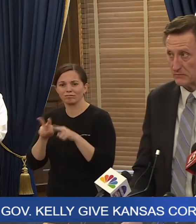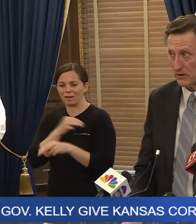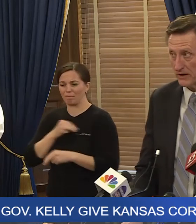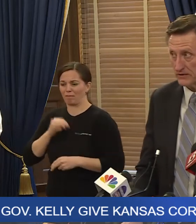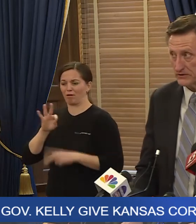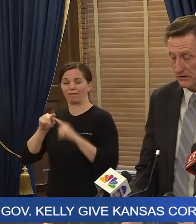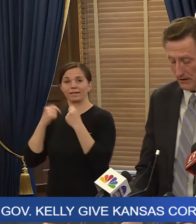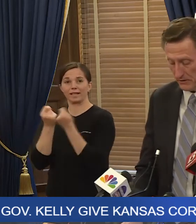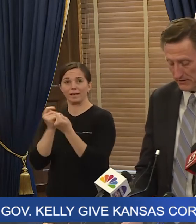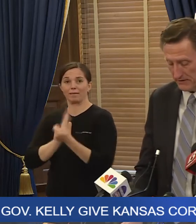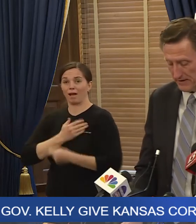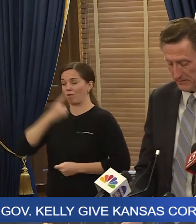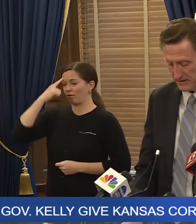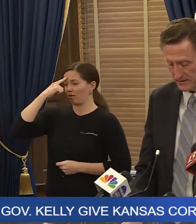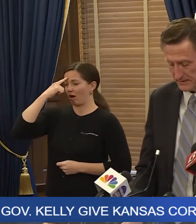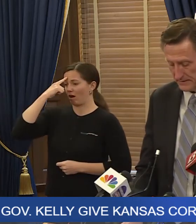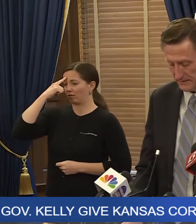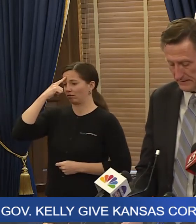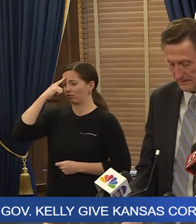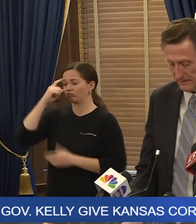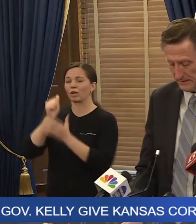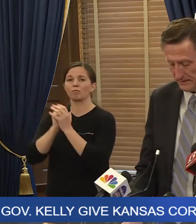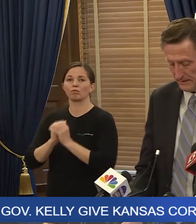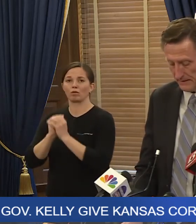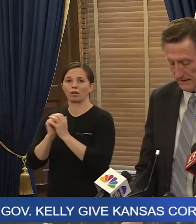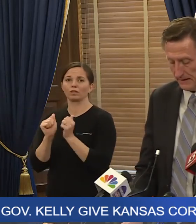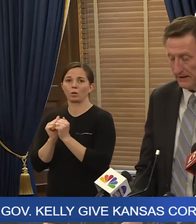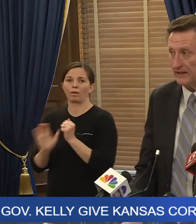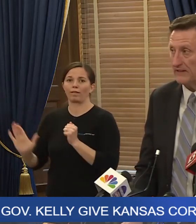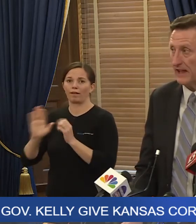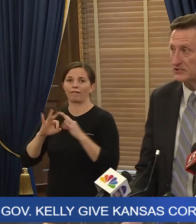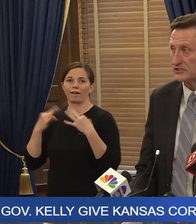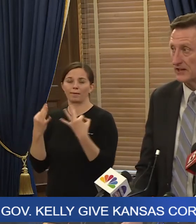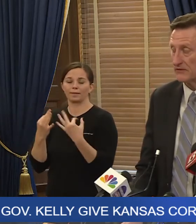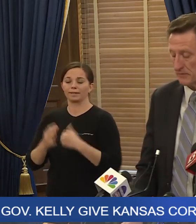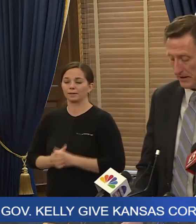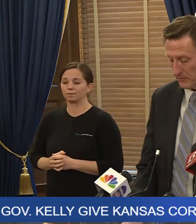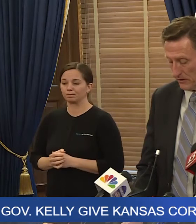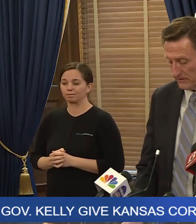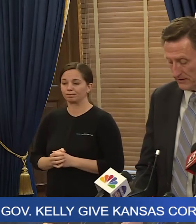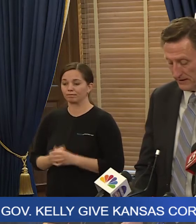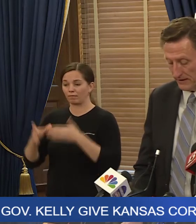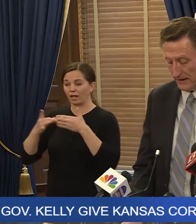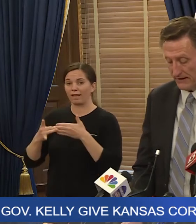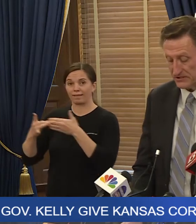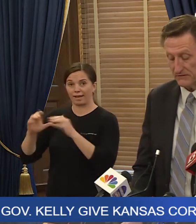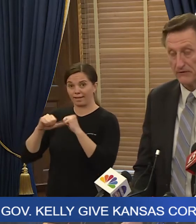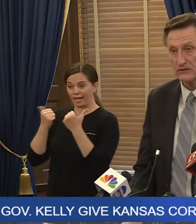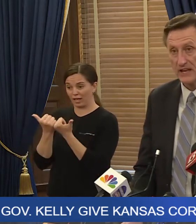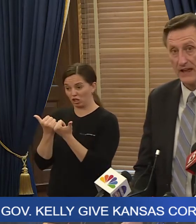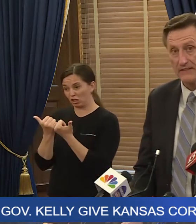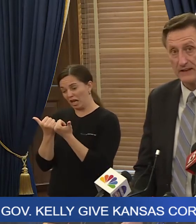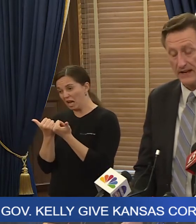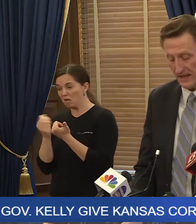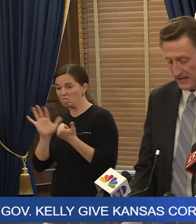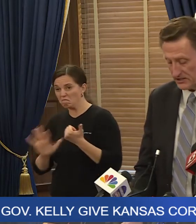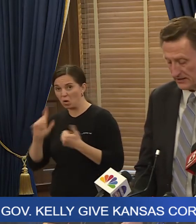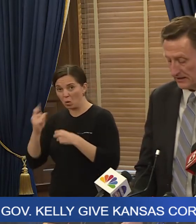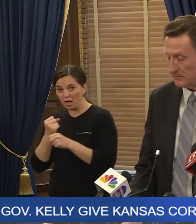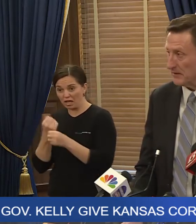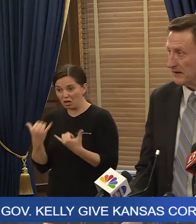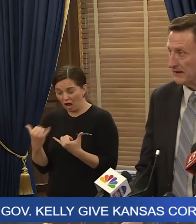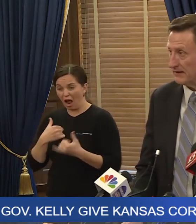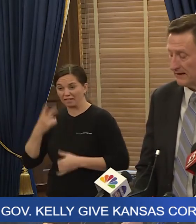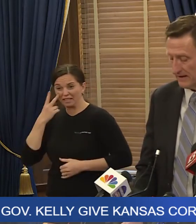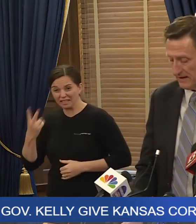thoughts and prayers are with their families. In leading the agency for the better part of a year, I have seen firsthand the dedication